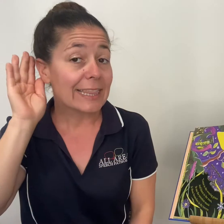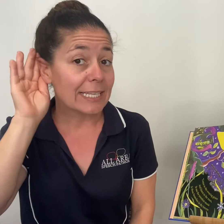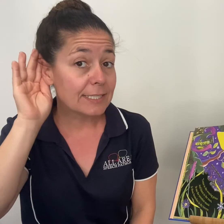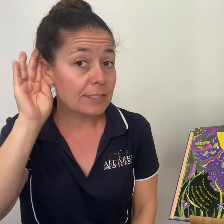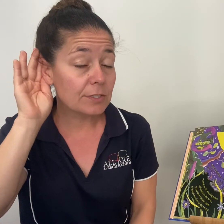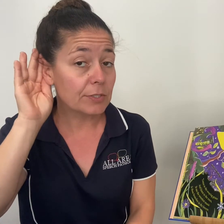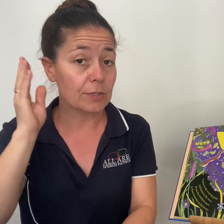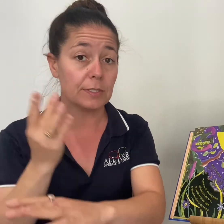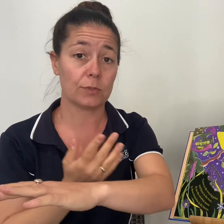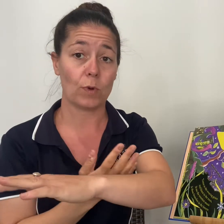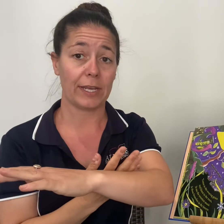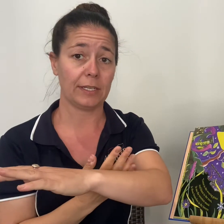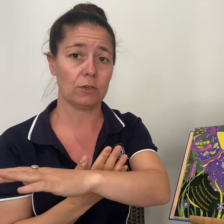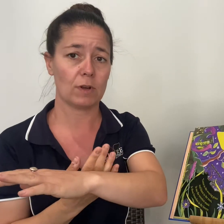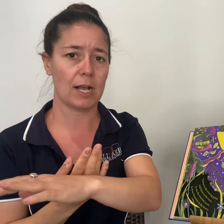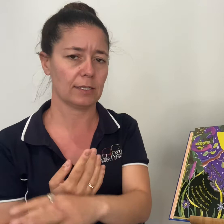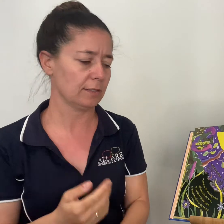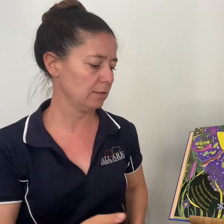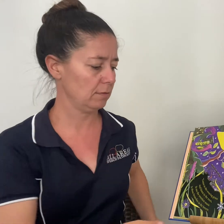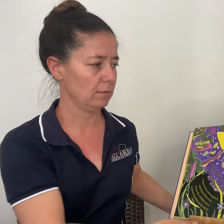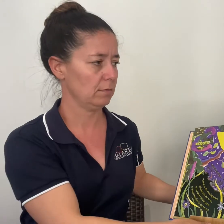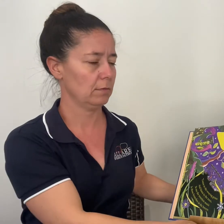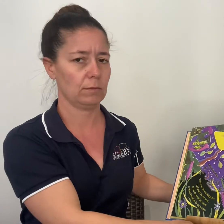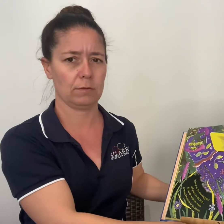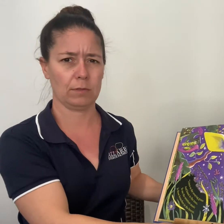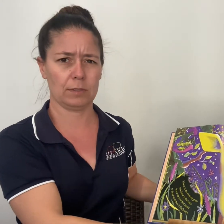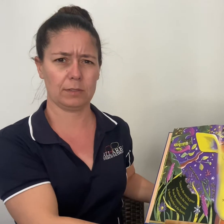Listen to the swaying grass. Let's see.